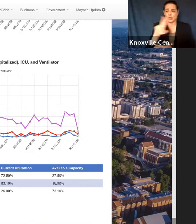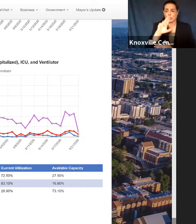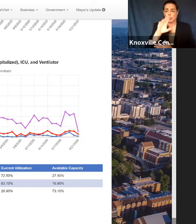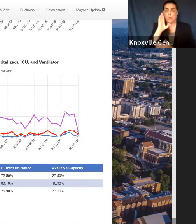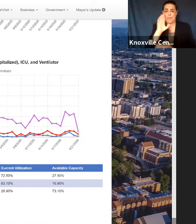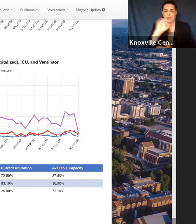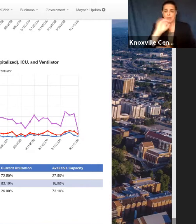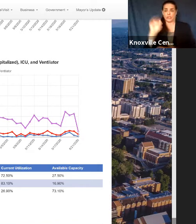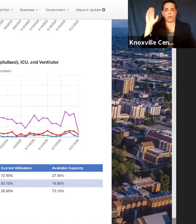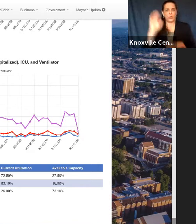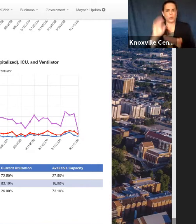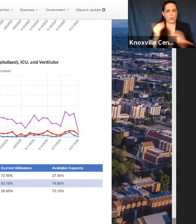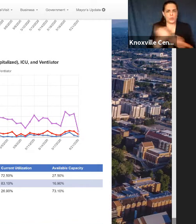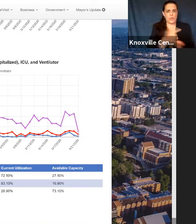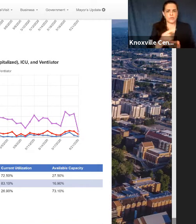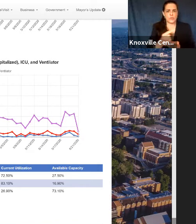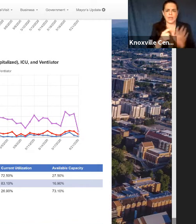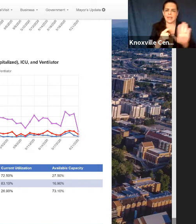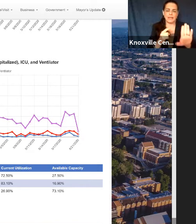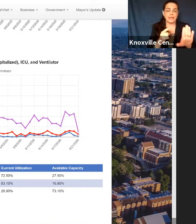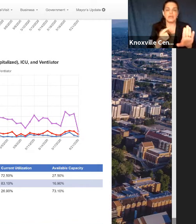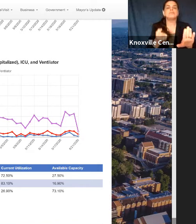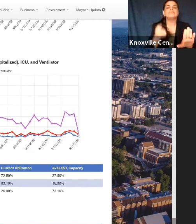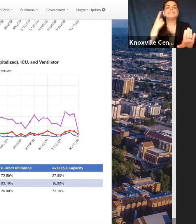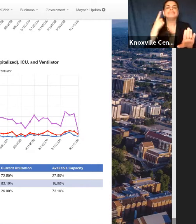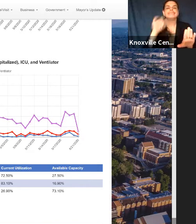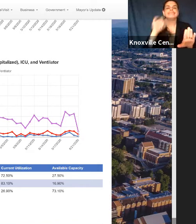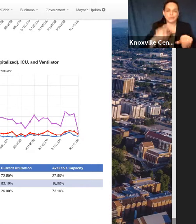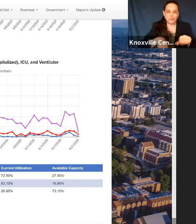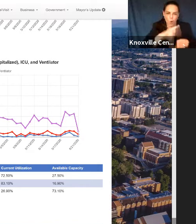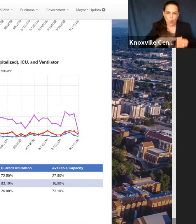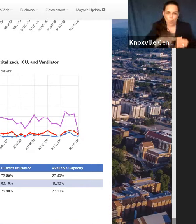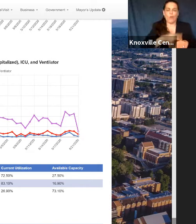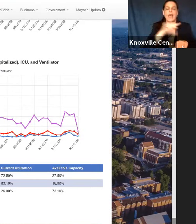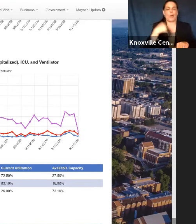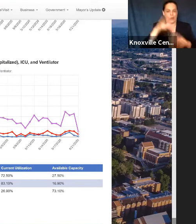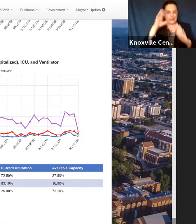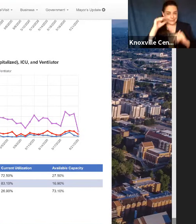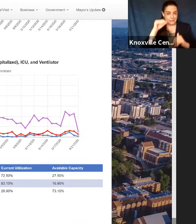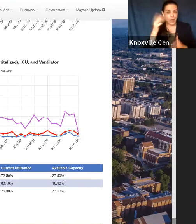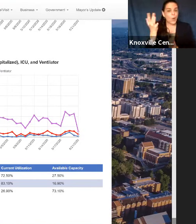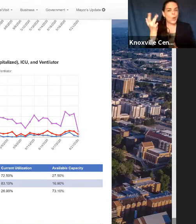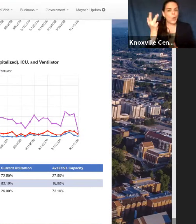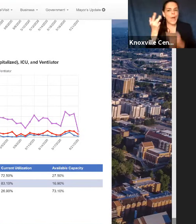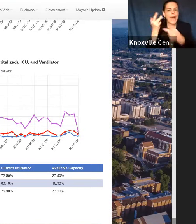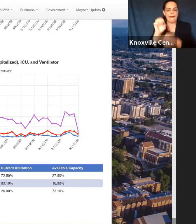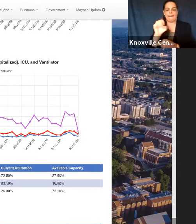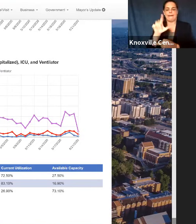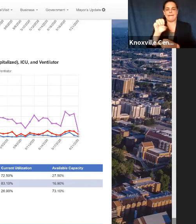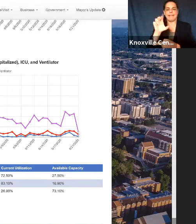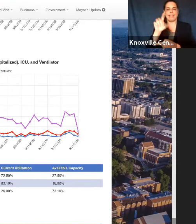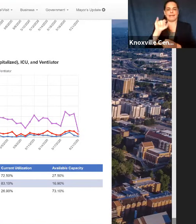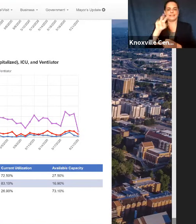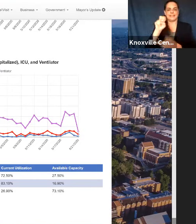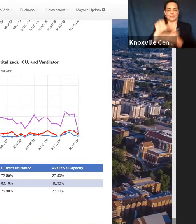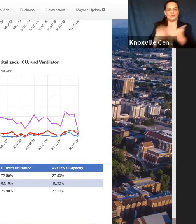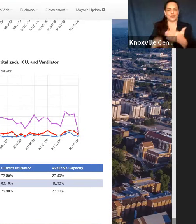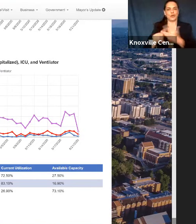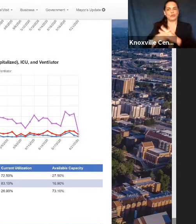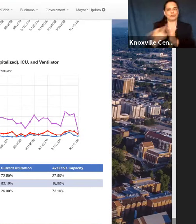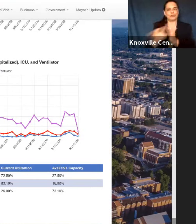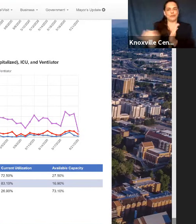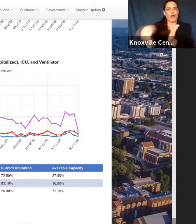this week. But this is normal and expected to happen as hospitals begin resuming elective surgeries and other